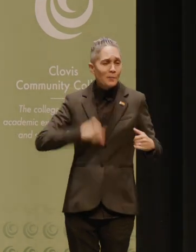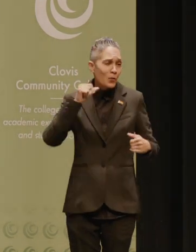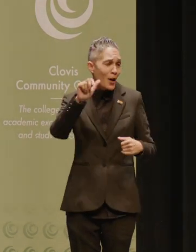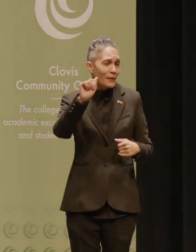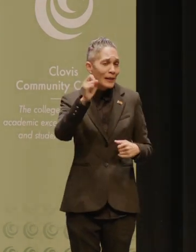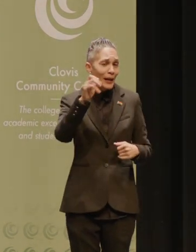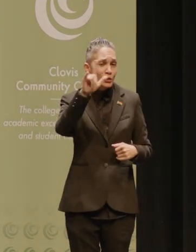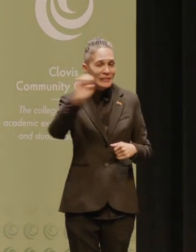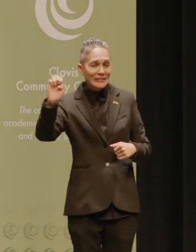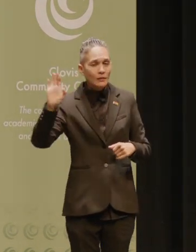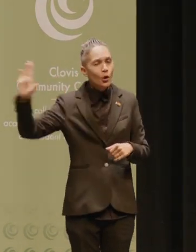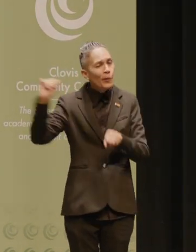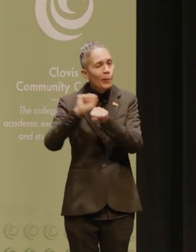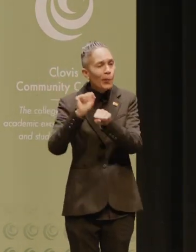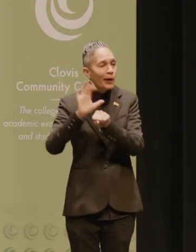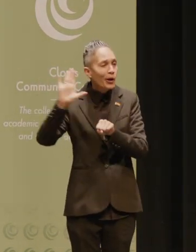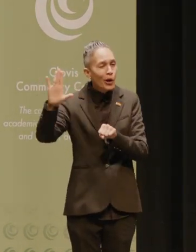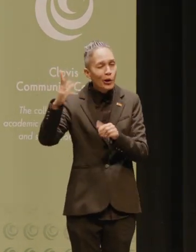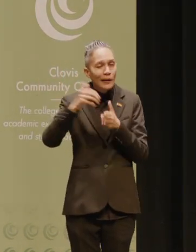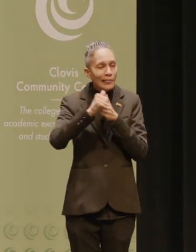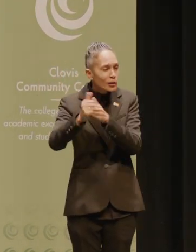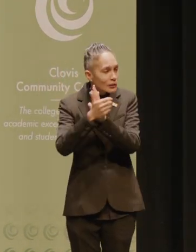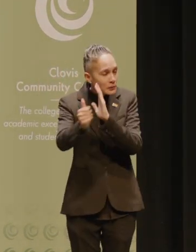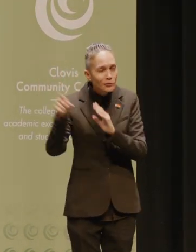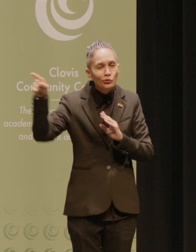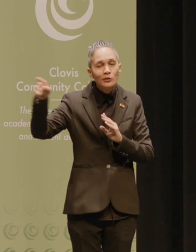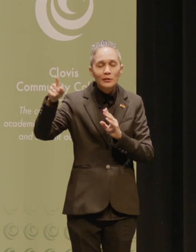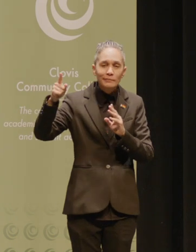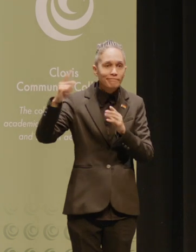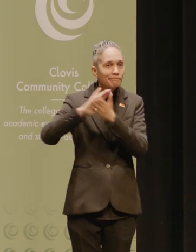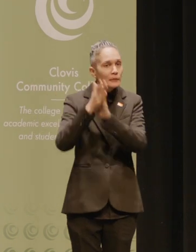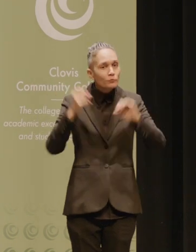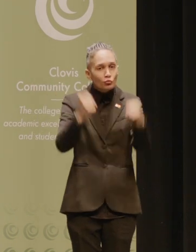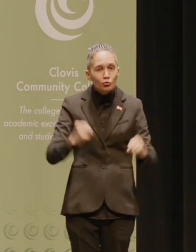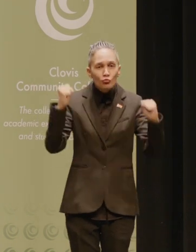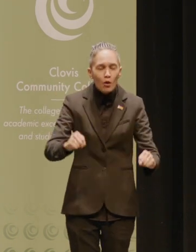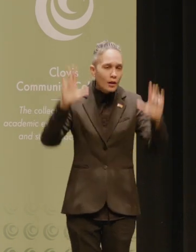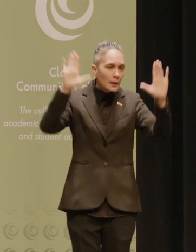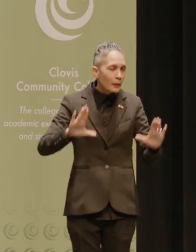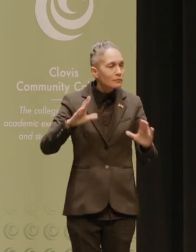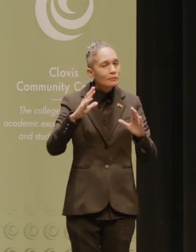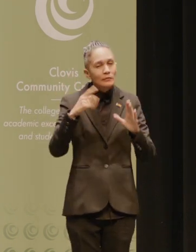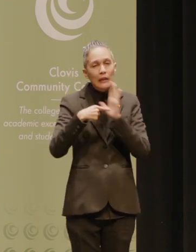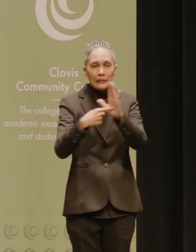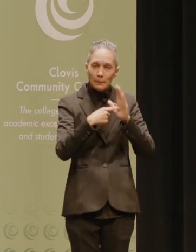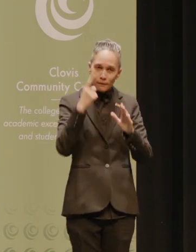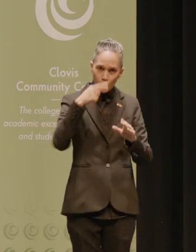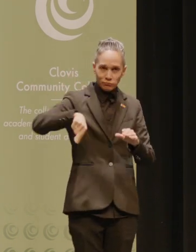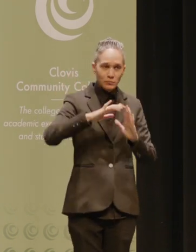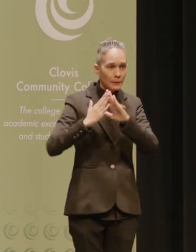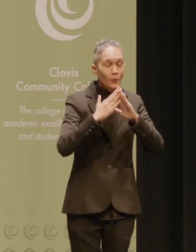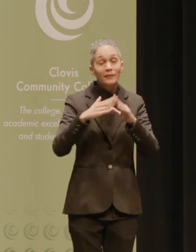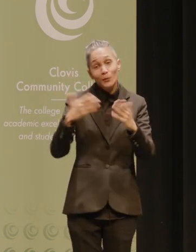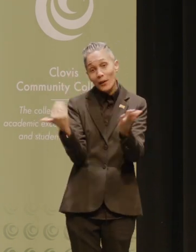has, through her work and just through her own leadership, become a strong, amazing example in her leadership in our community.